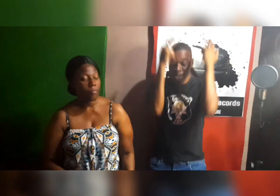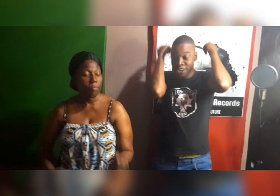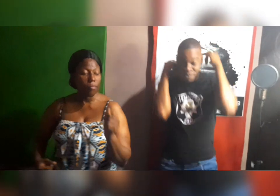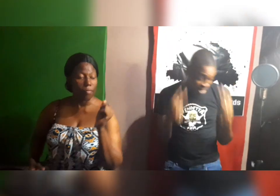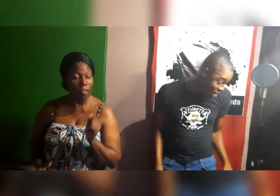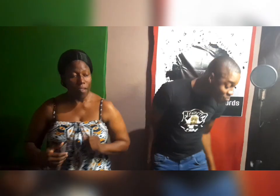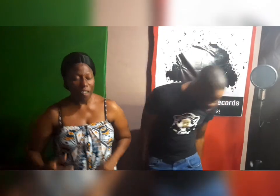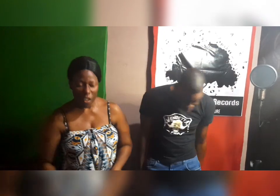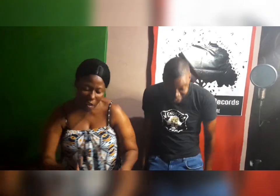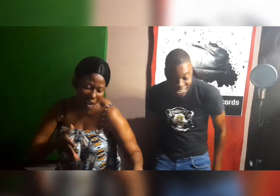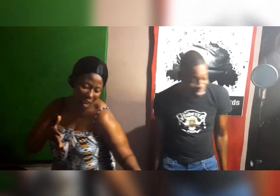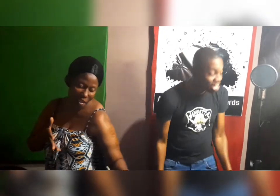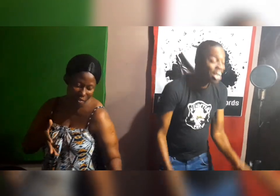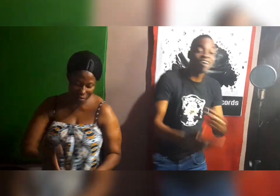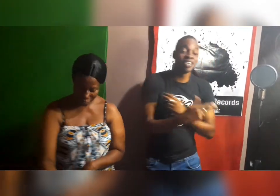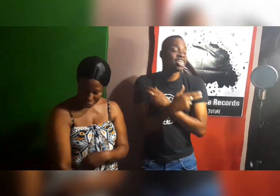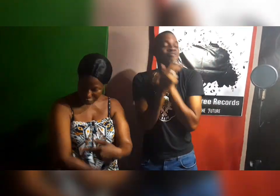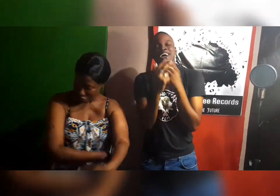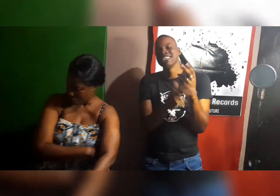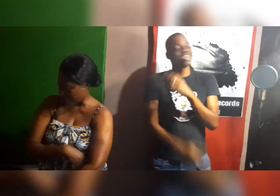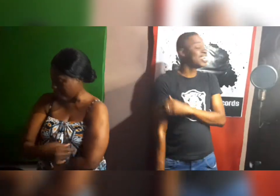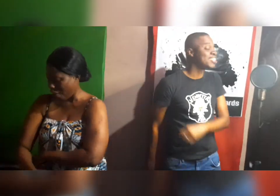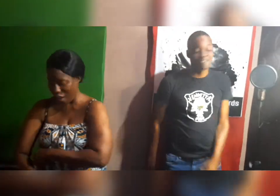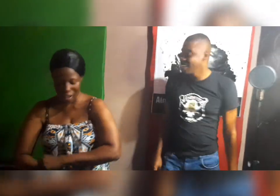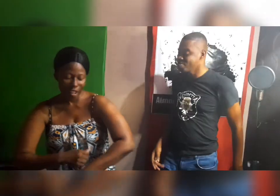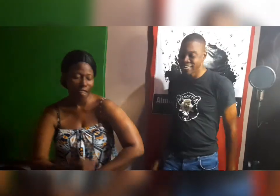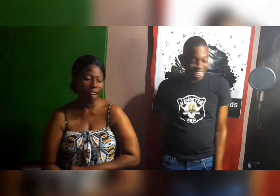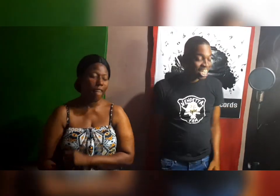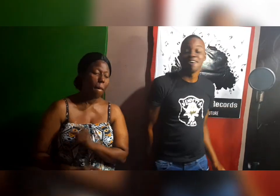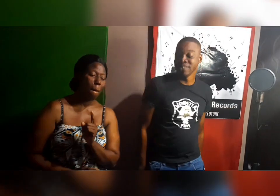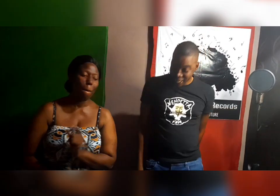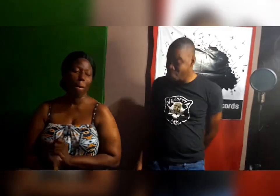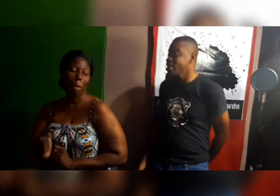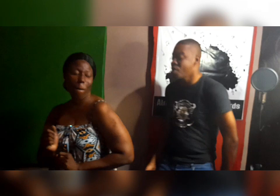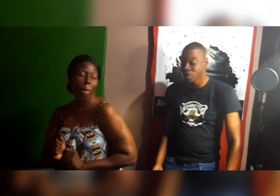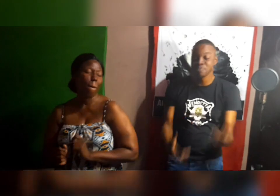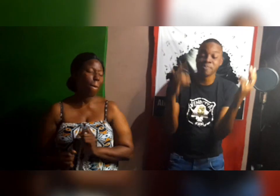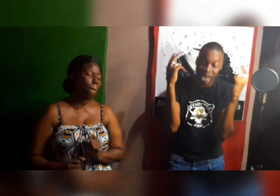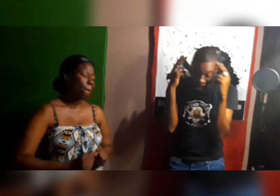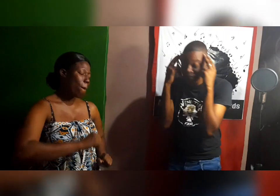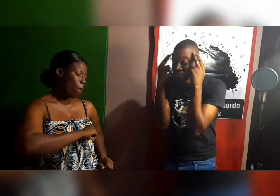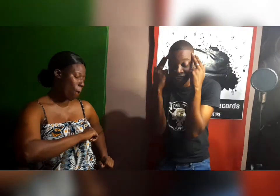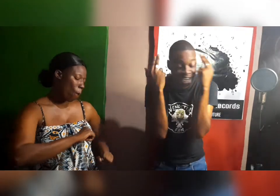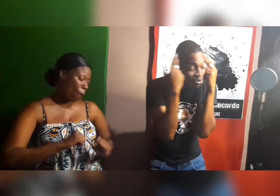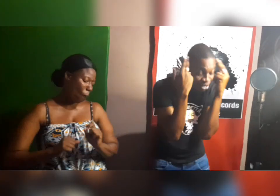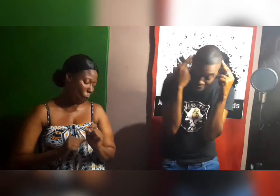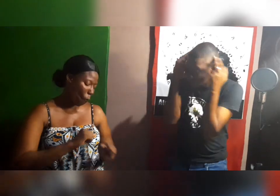The good life and the good life. I figure the fast car and the fast bike. I figure the big house, mama, her right. Cause you know, say me